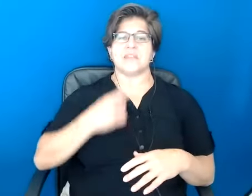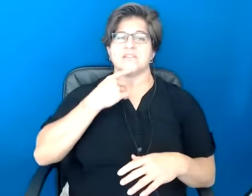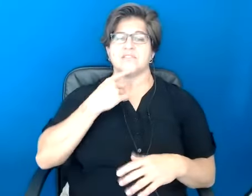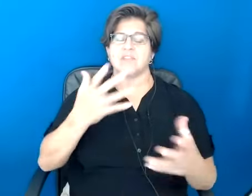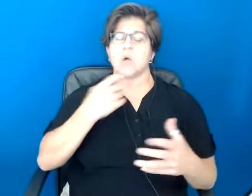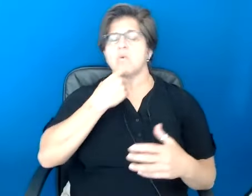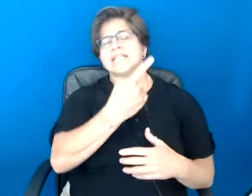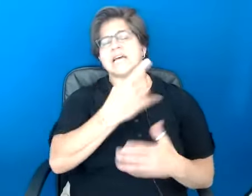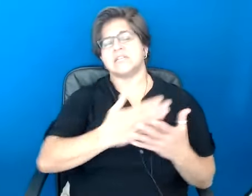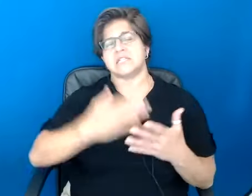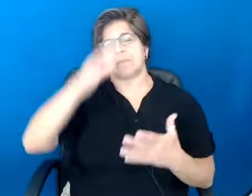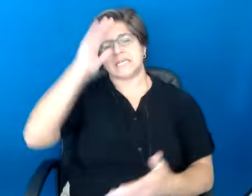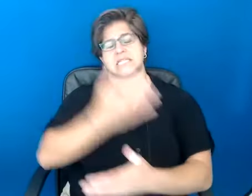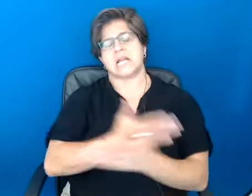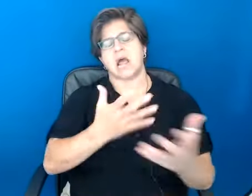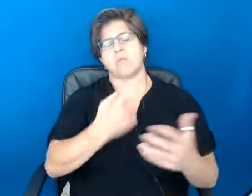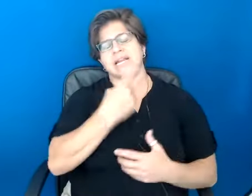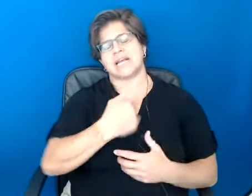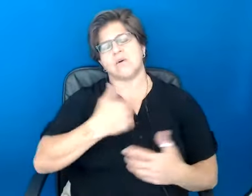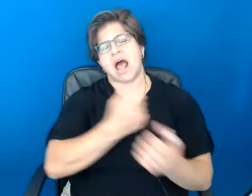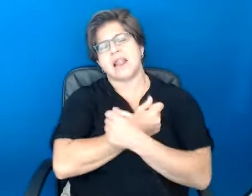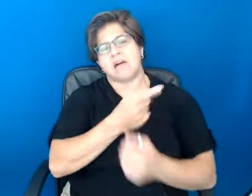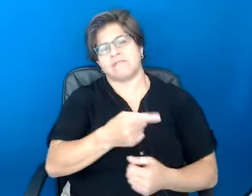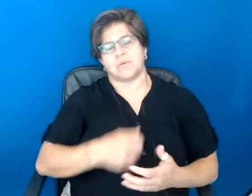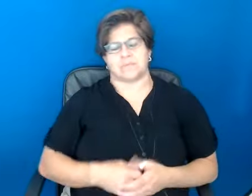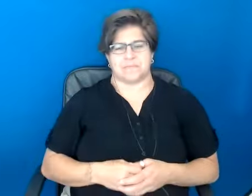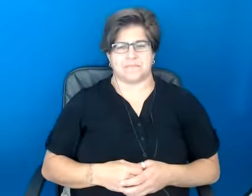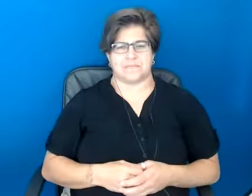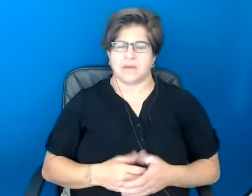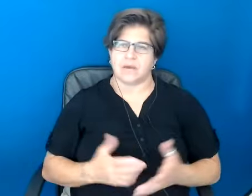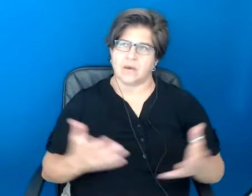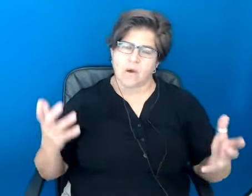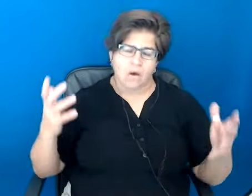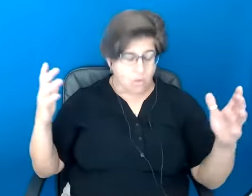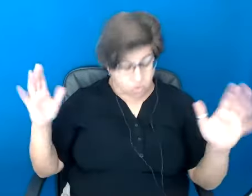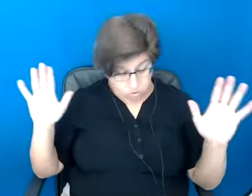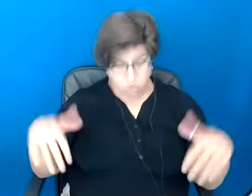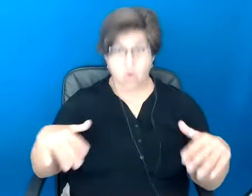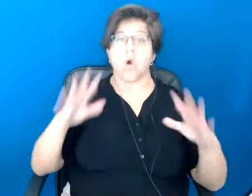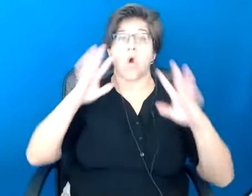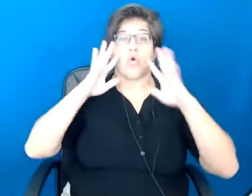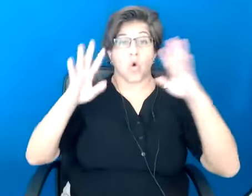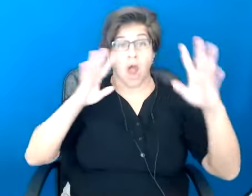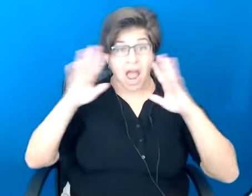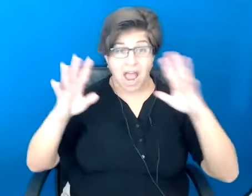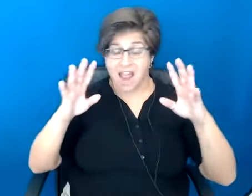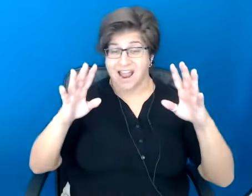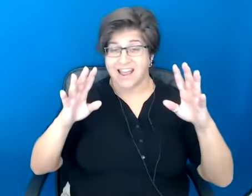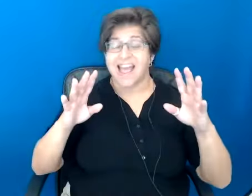man, she could lie in his chest, kind of back the way. And he says, how's it going, Annie? What's the matter with you? And she says, I just want to tell you something, son.